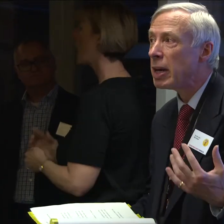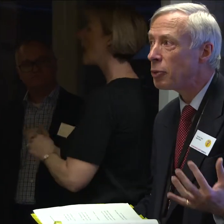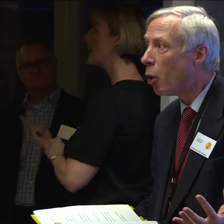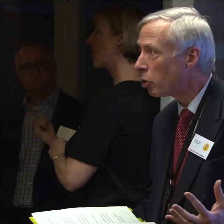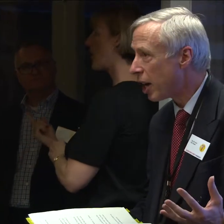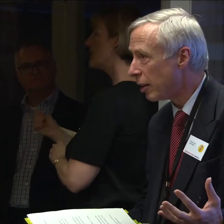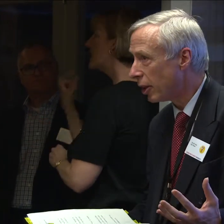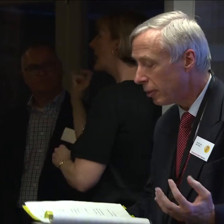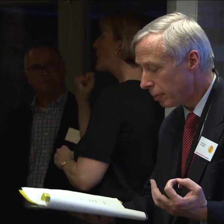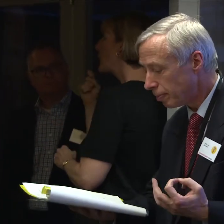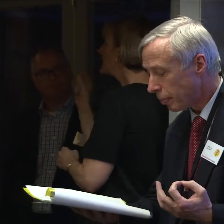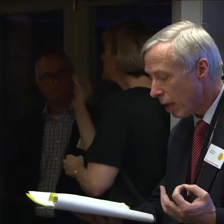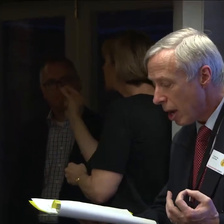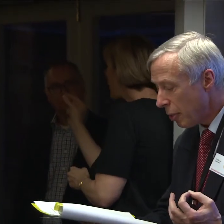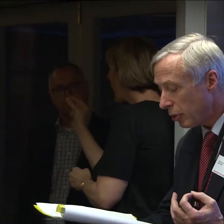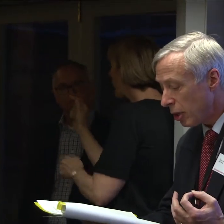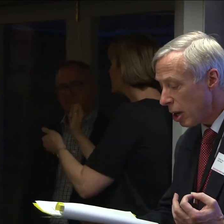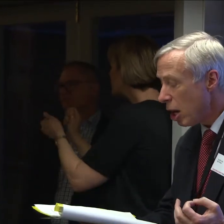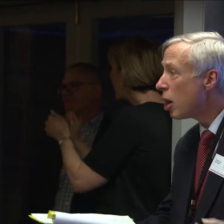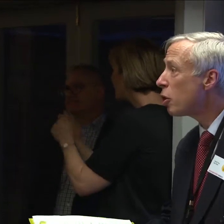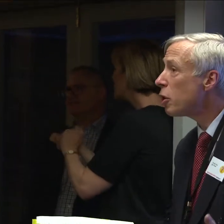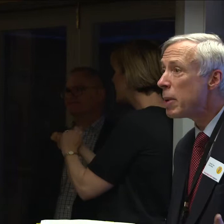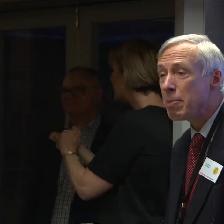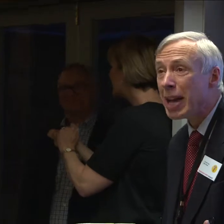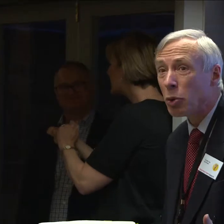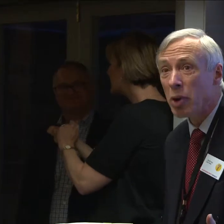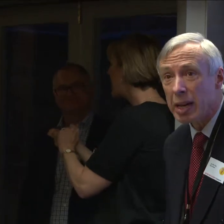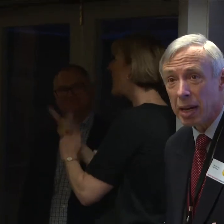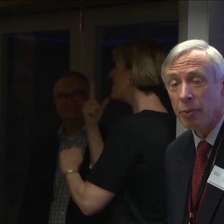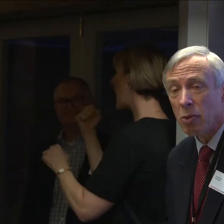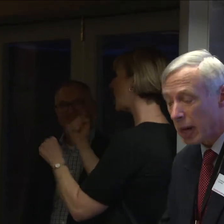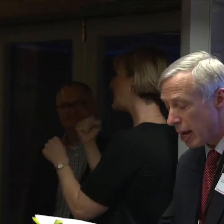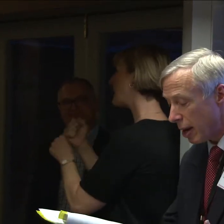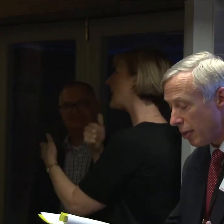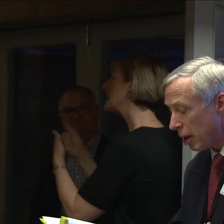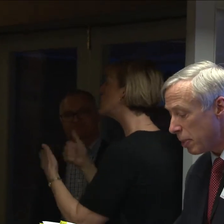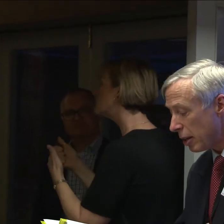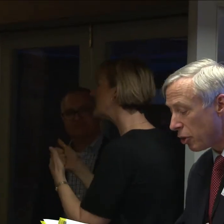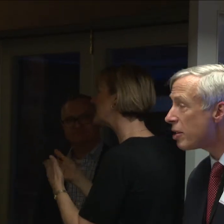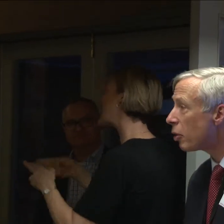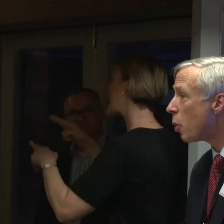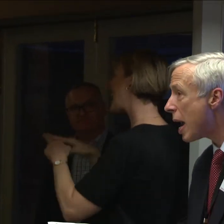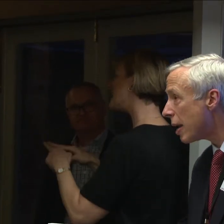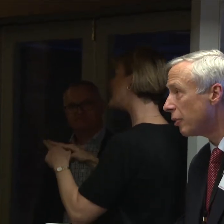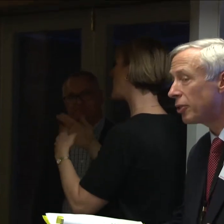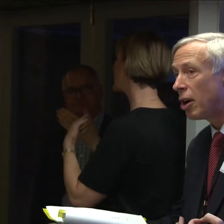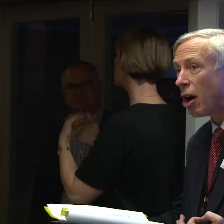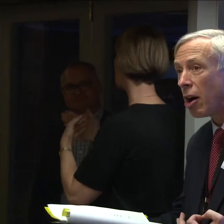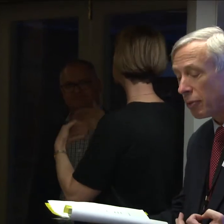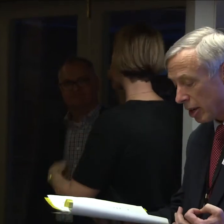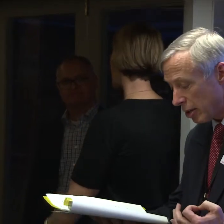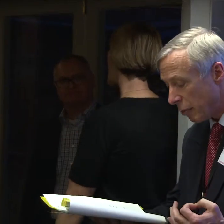they will be small changes that could have been made already if there had been greater awareness